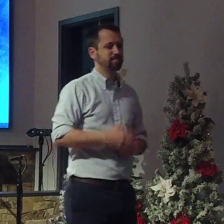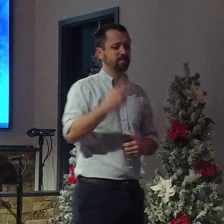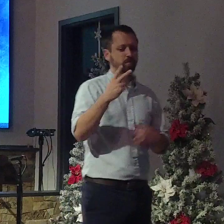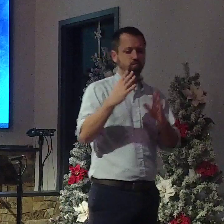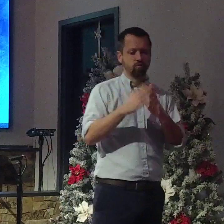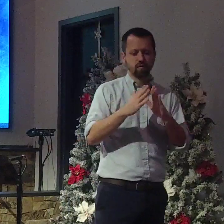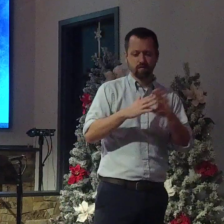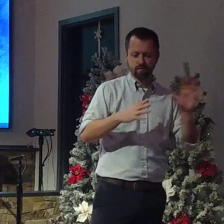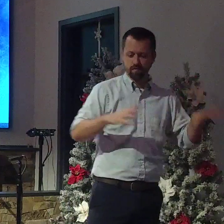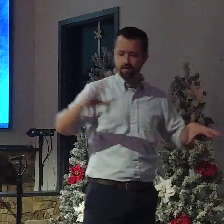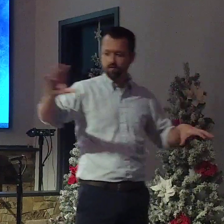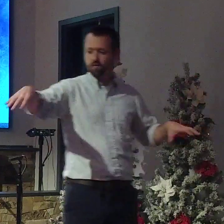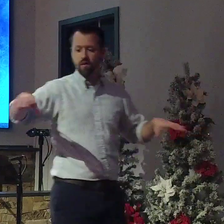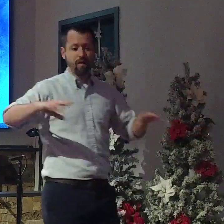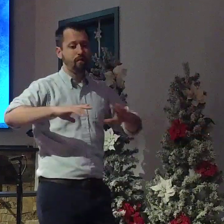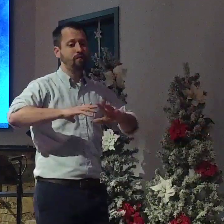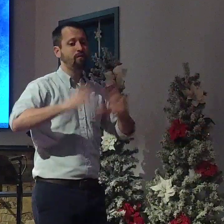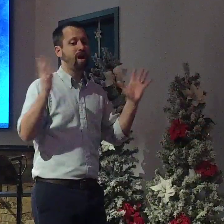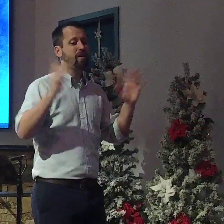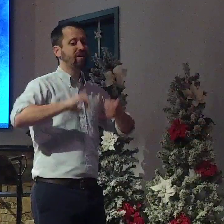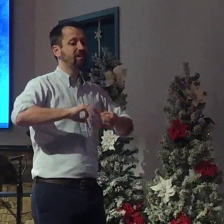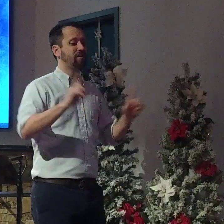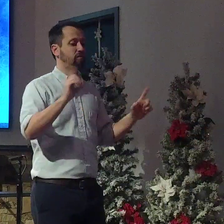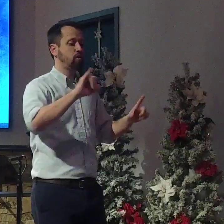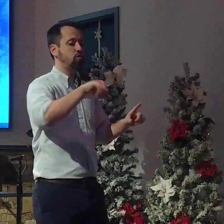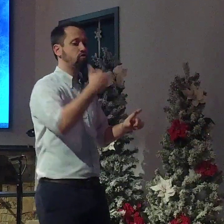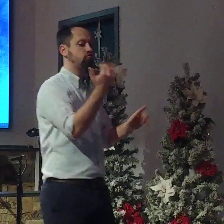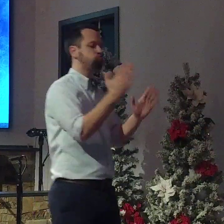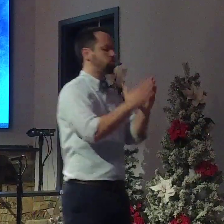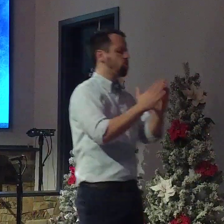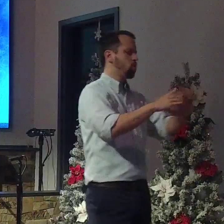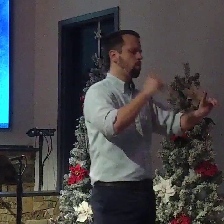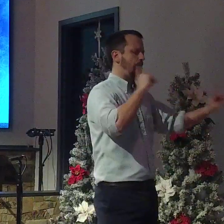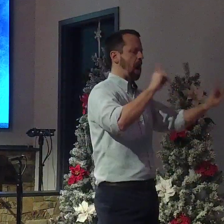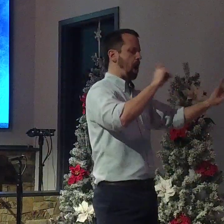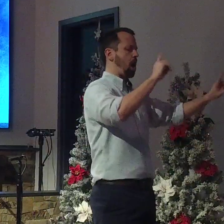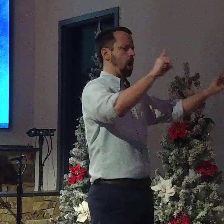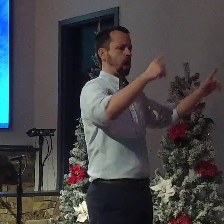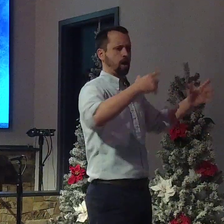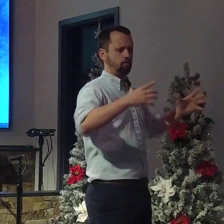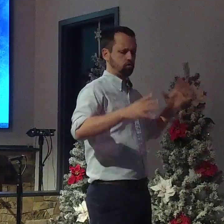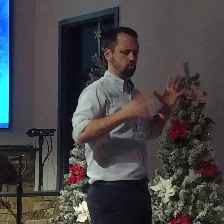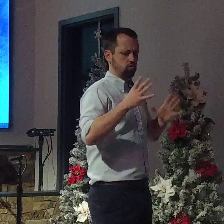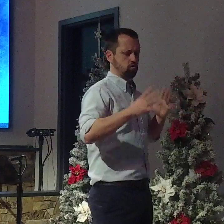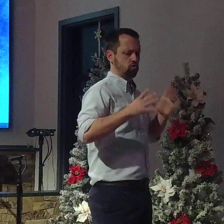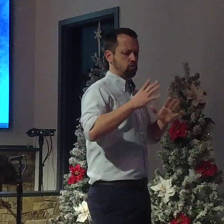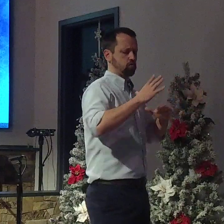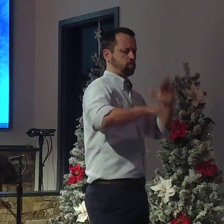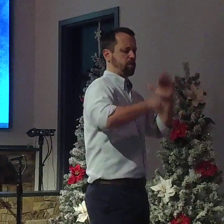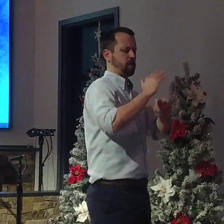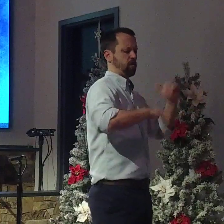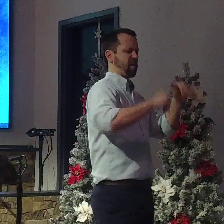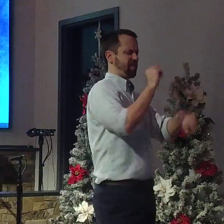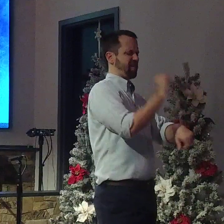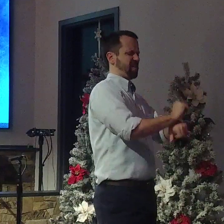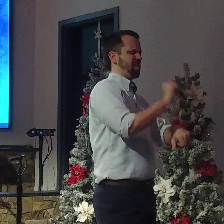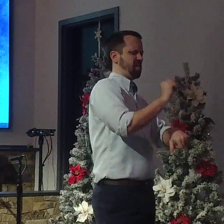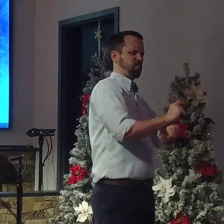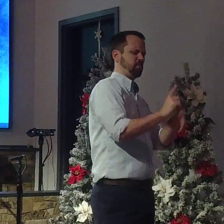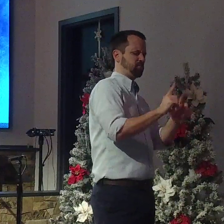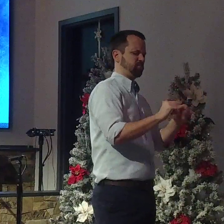that was to be. And we know that he was to be born, according to this verse, in that little town